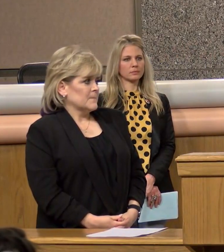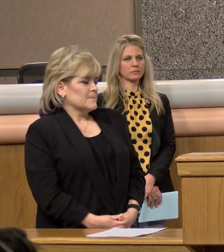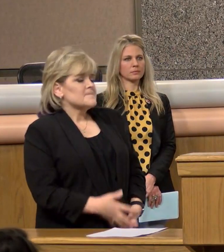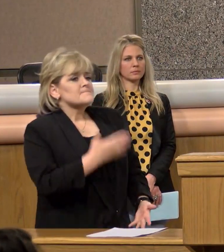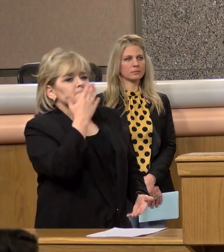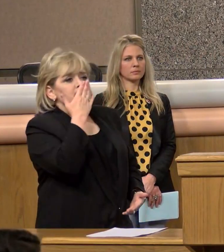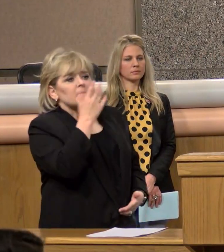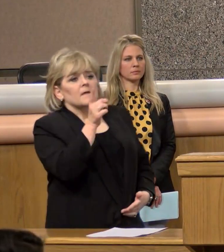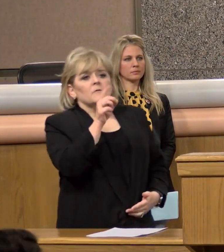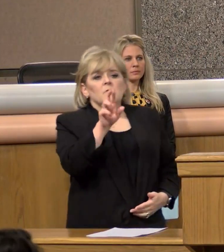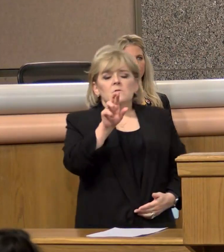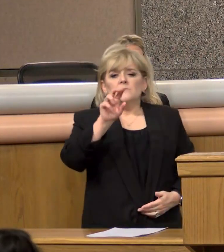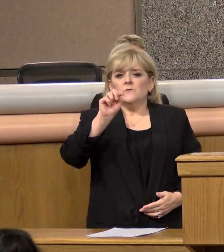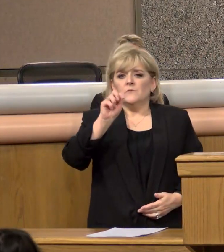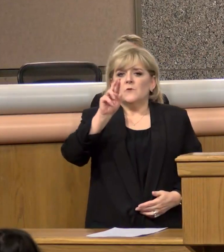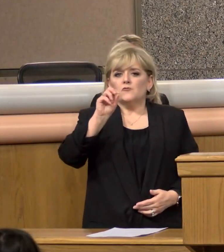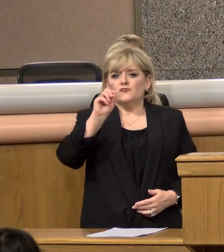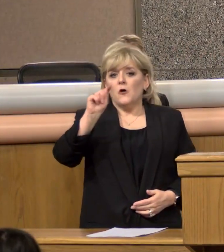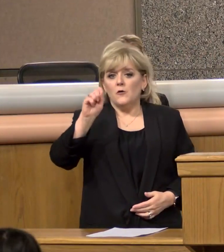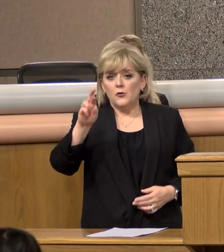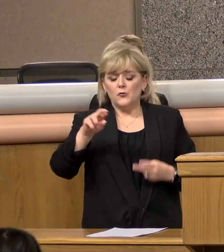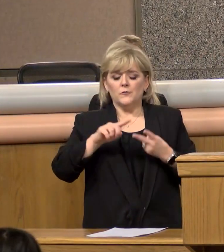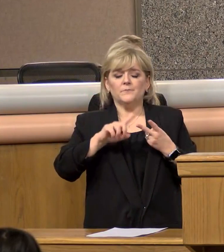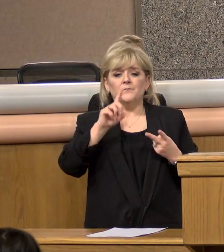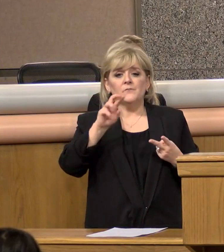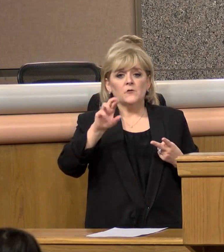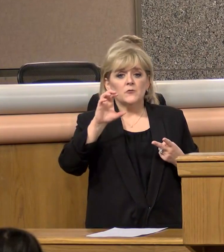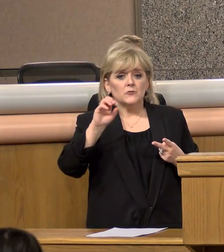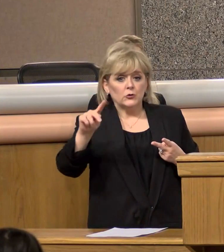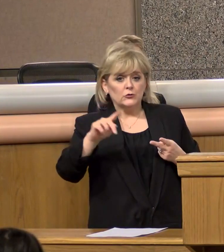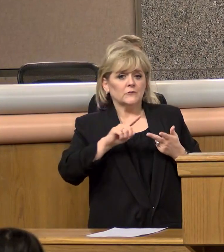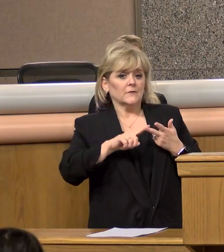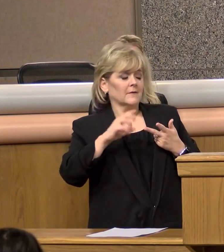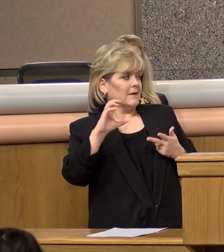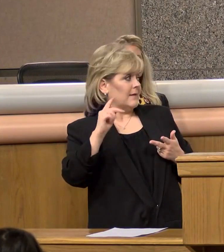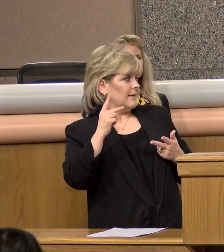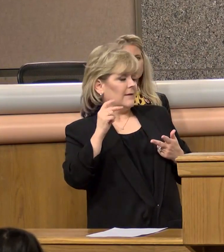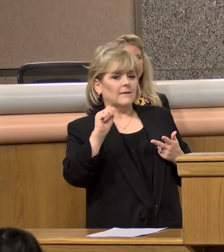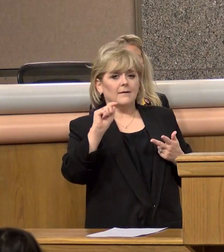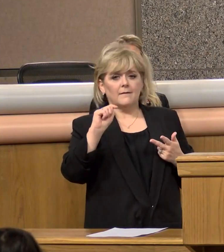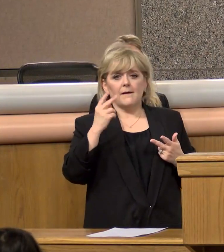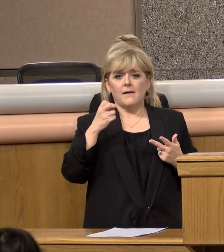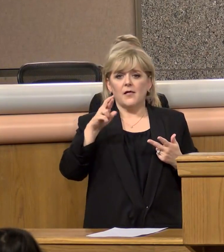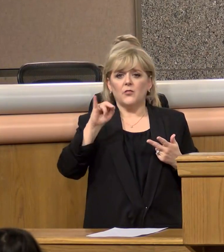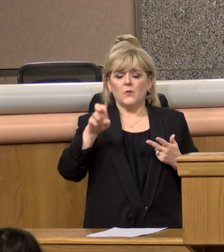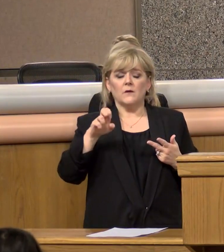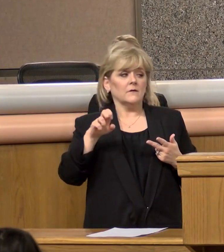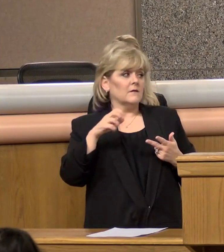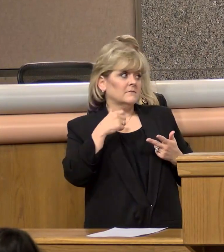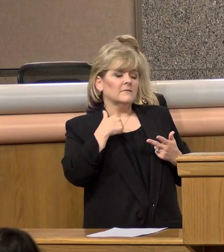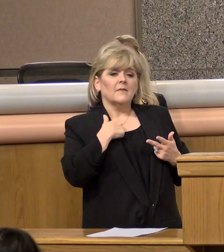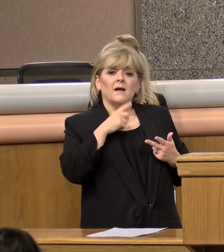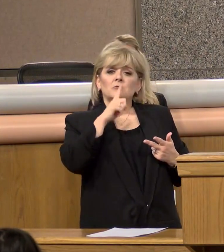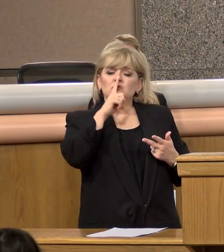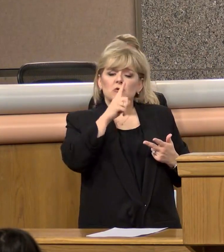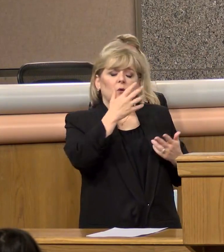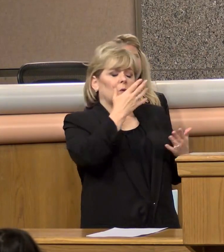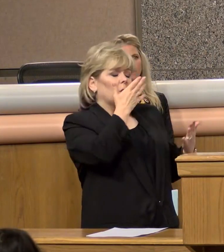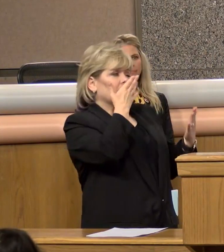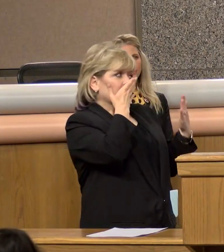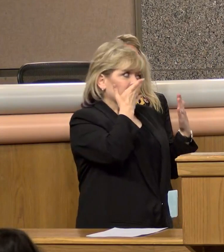Thank you Dr. Trotter, uh Dr. Cook, Catherine. I it's uh I'm so thankful to be surrounded by such a strong